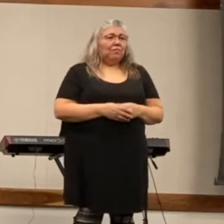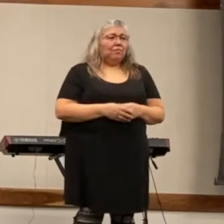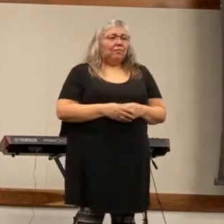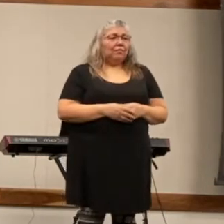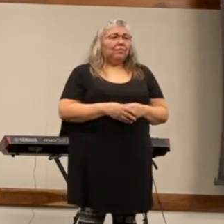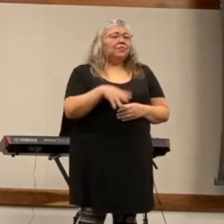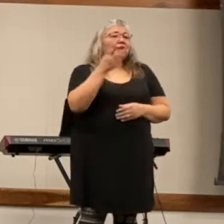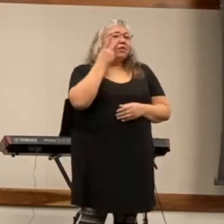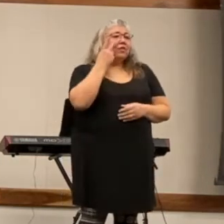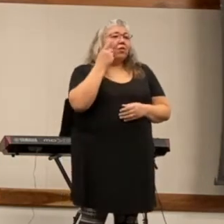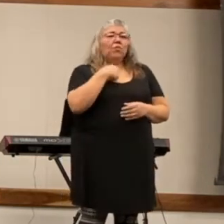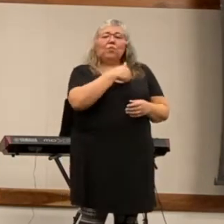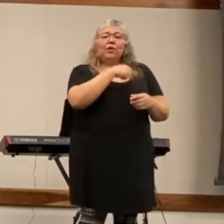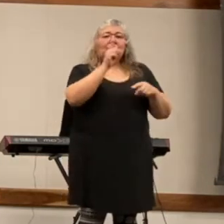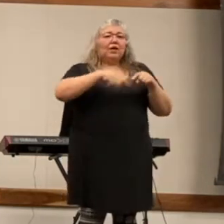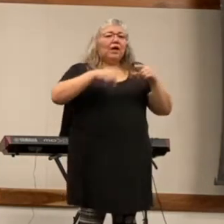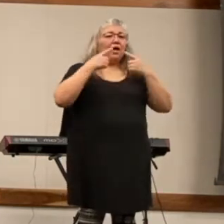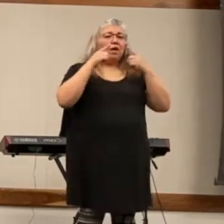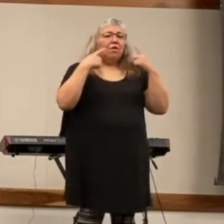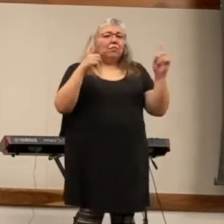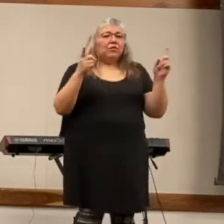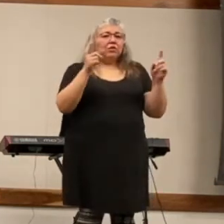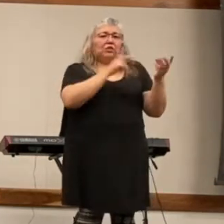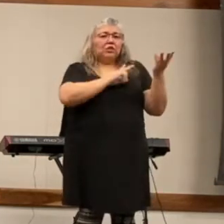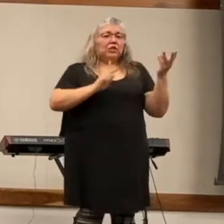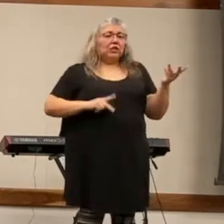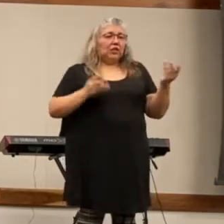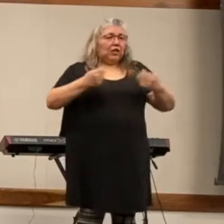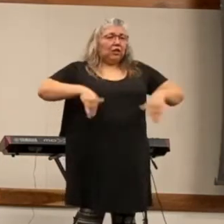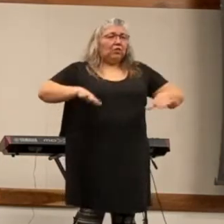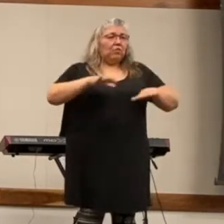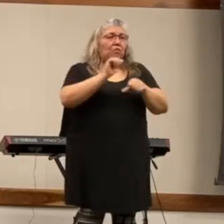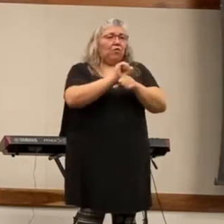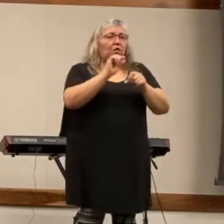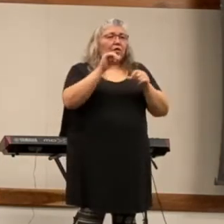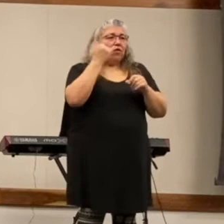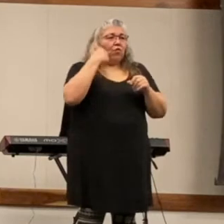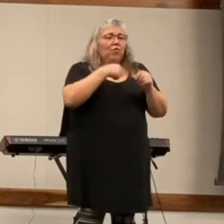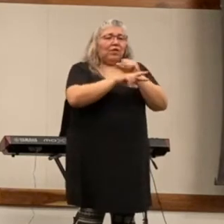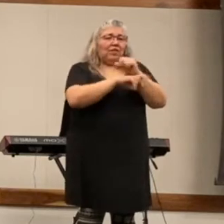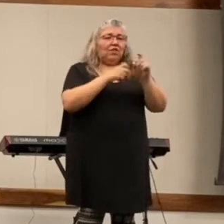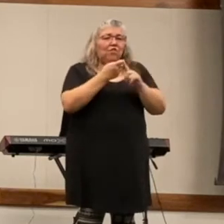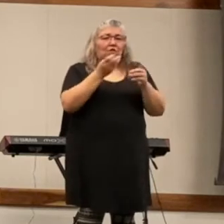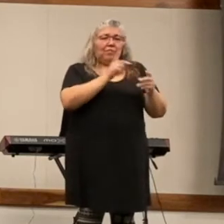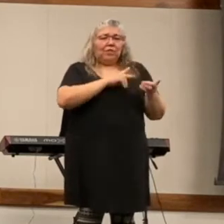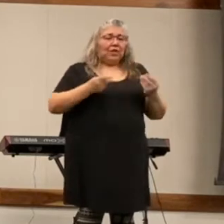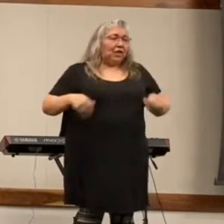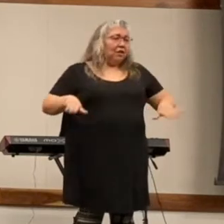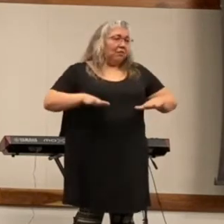You see, we cannot accomplish kingdom work when we steal from the kingdom.